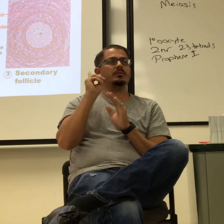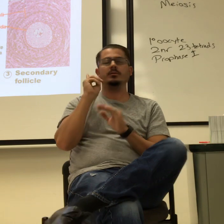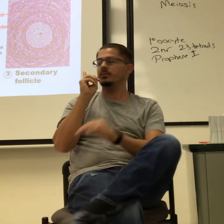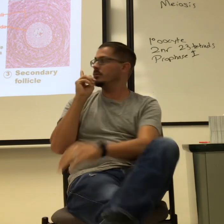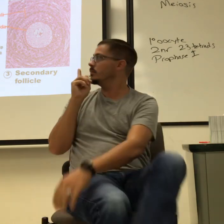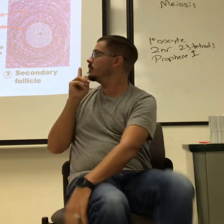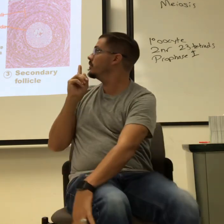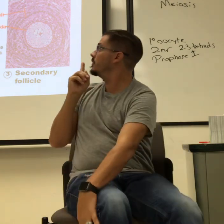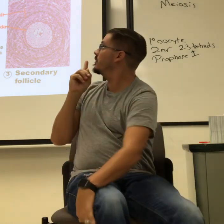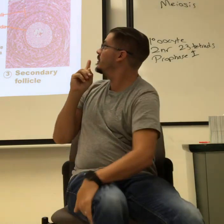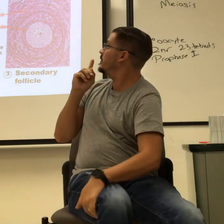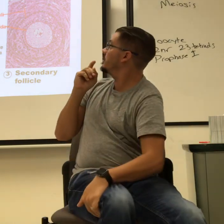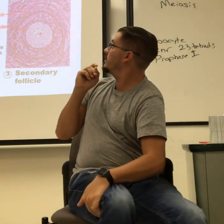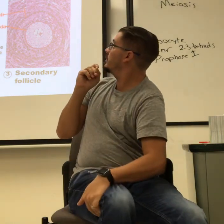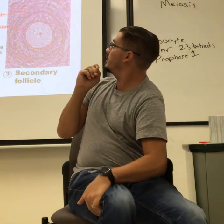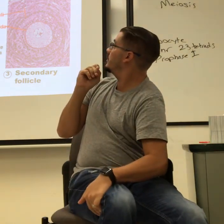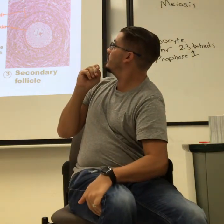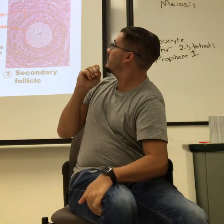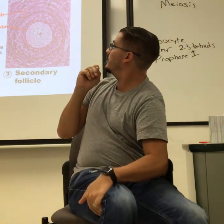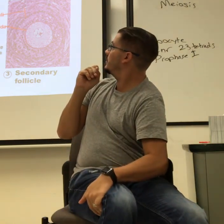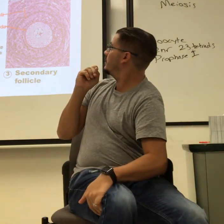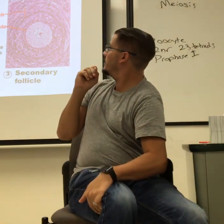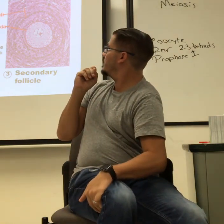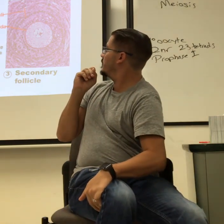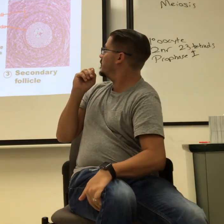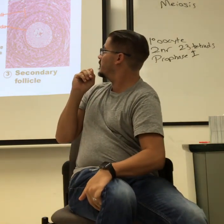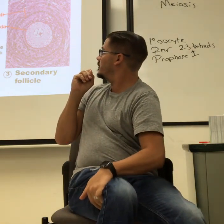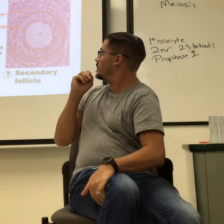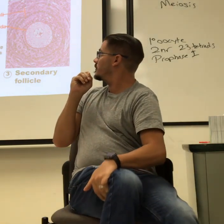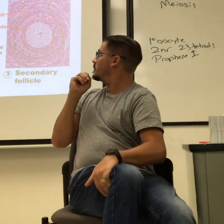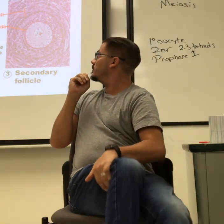that the granulosa cells.